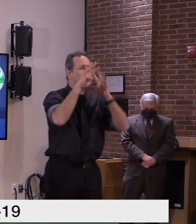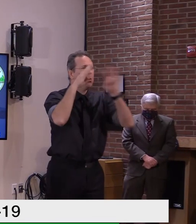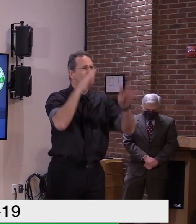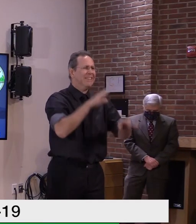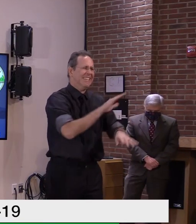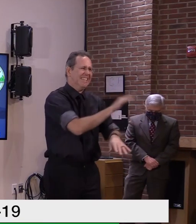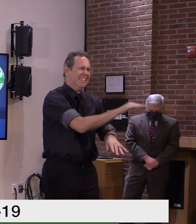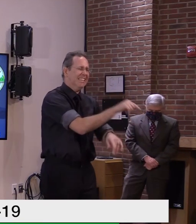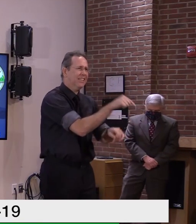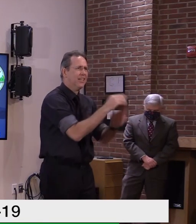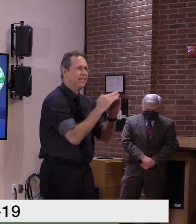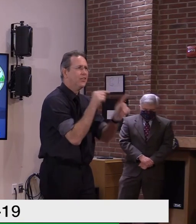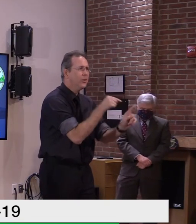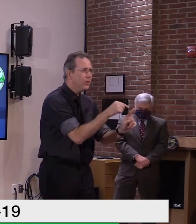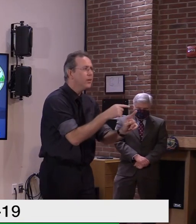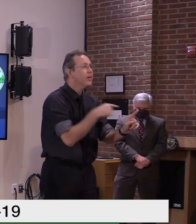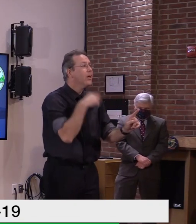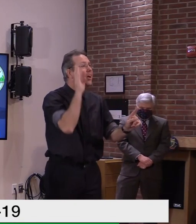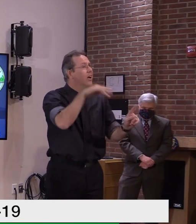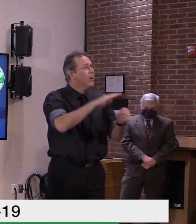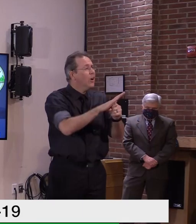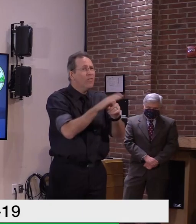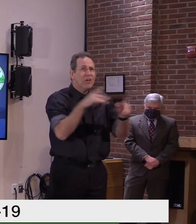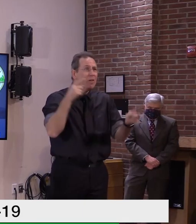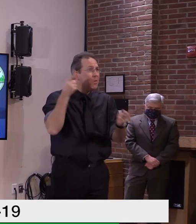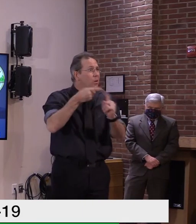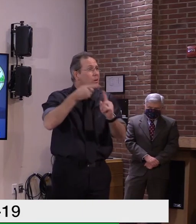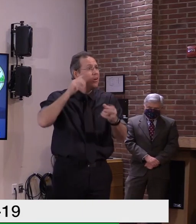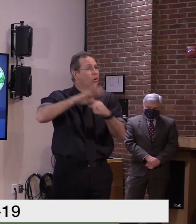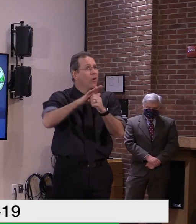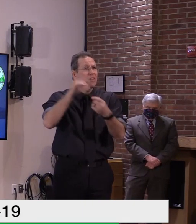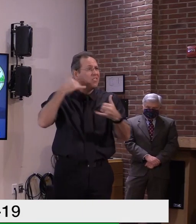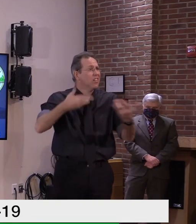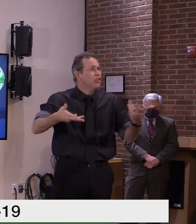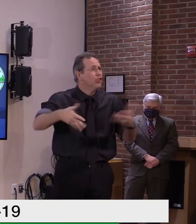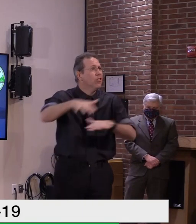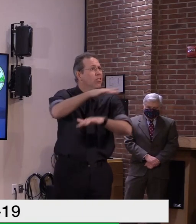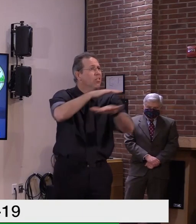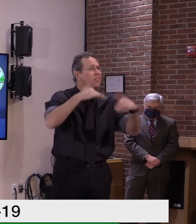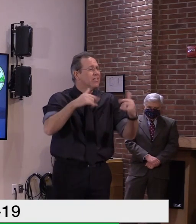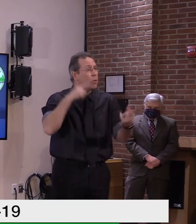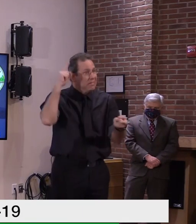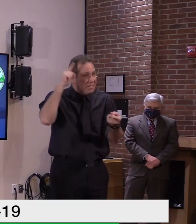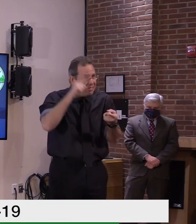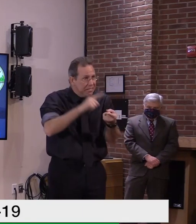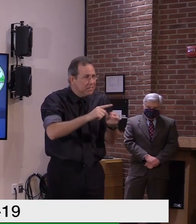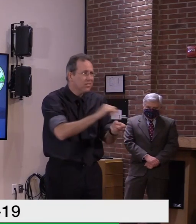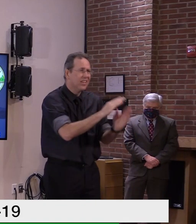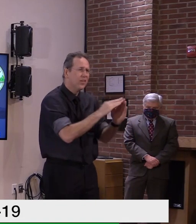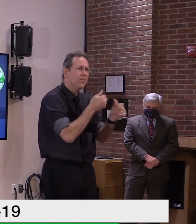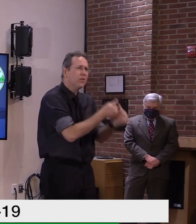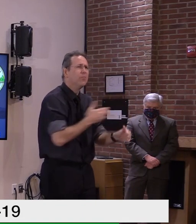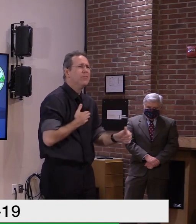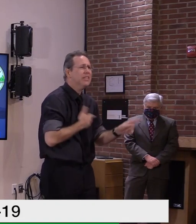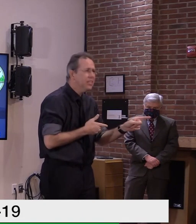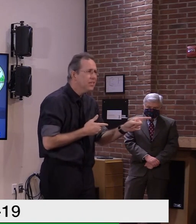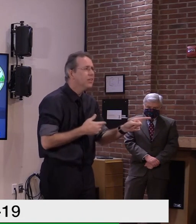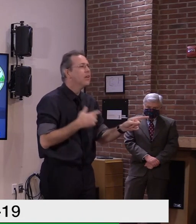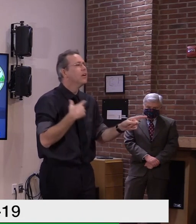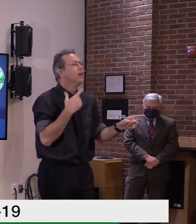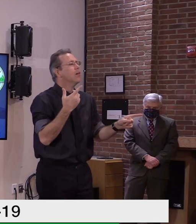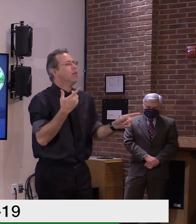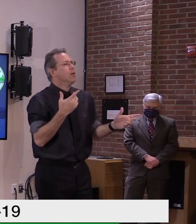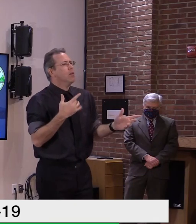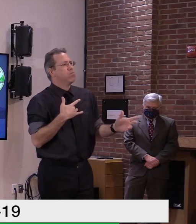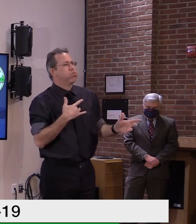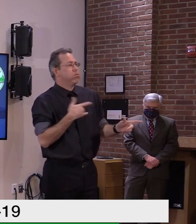way, and I know this is frustrating. I understand we're all frustrated. We wanted this to be over, but by just declaring